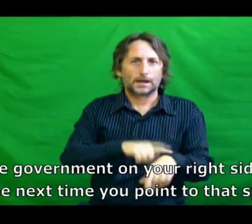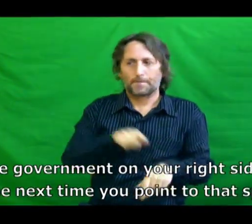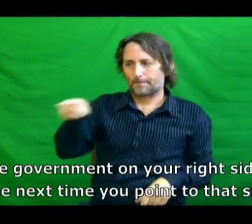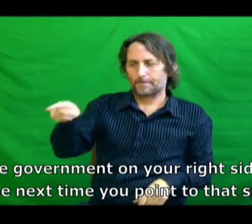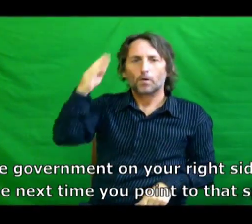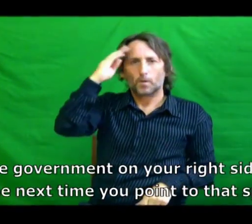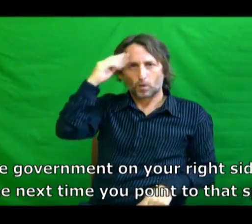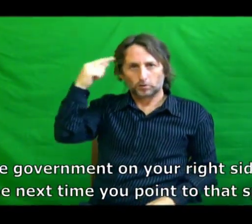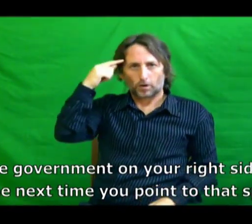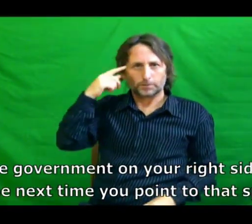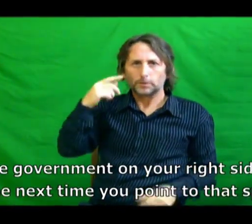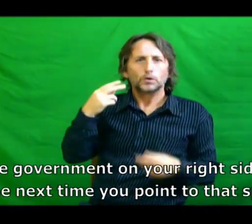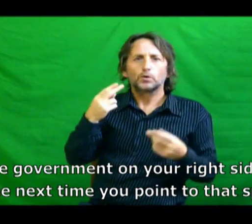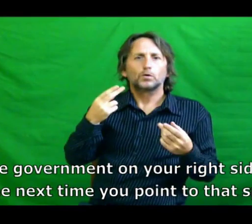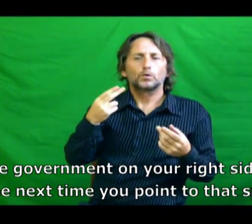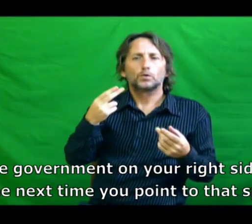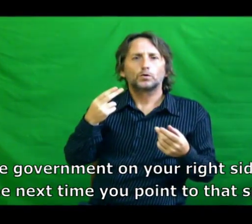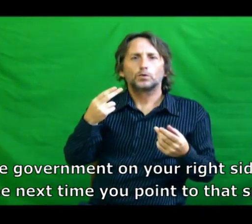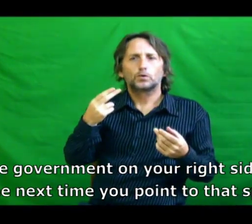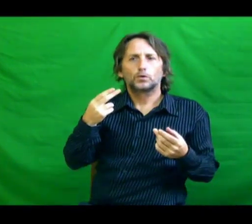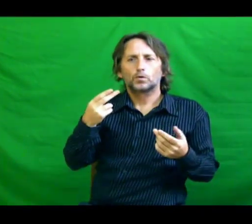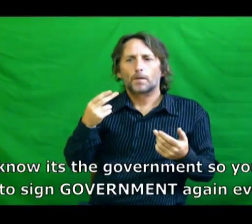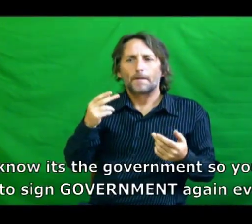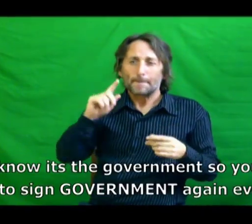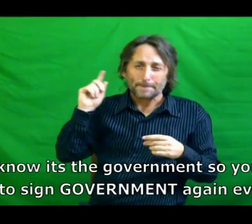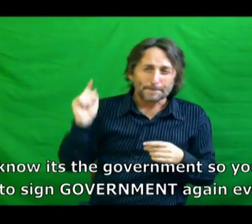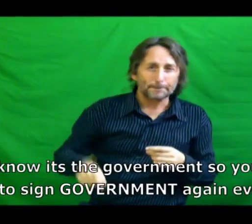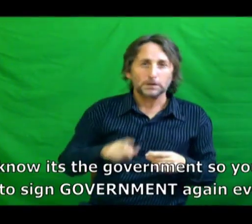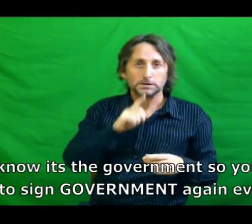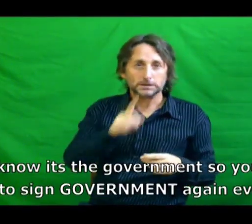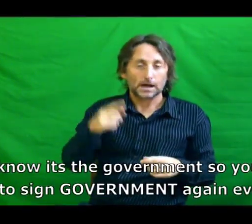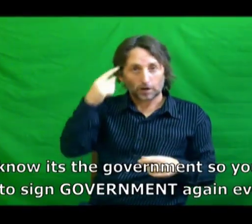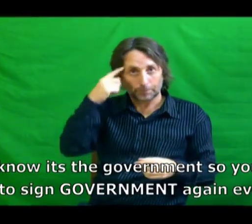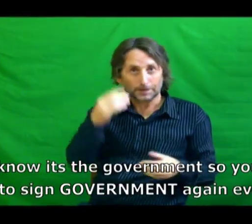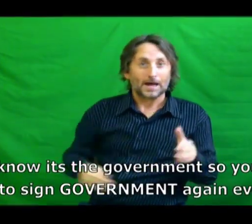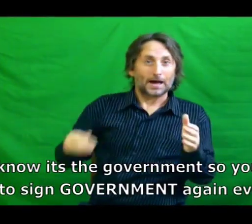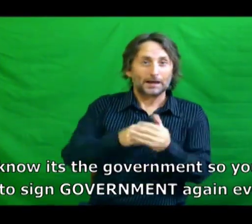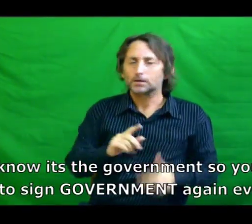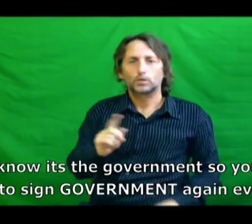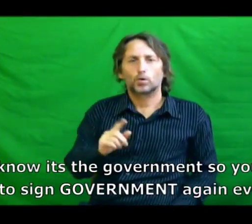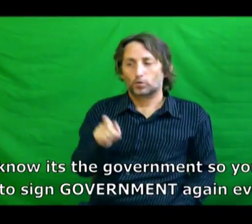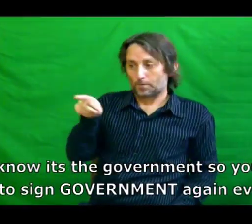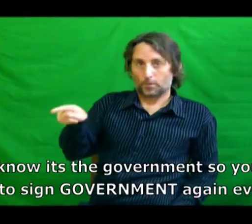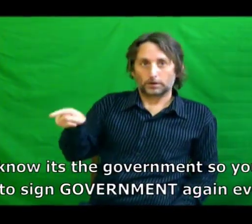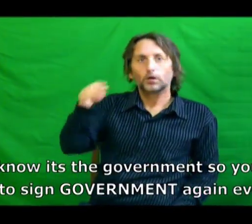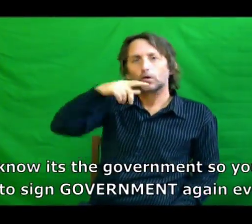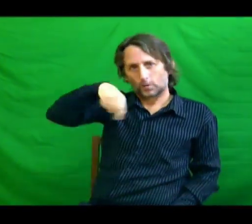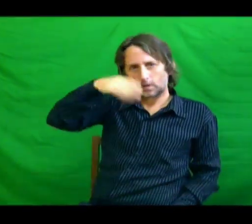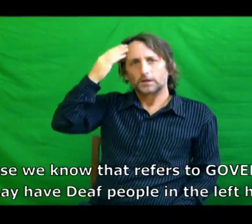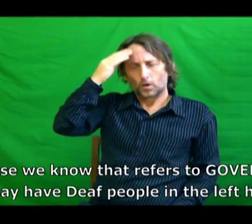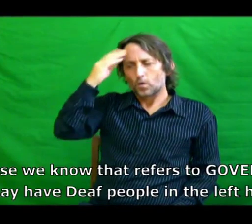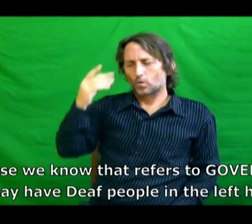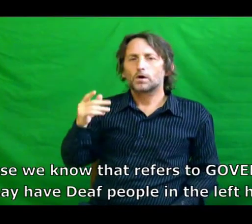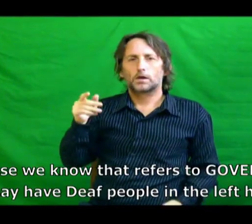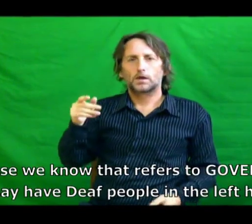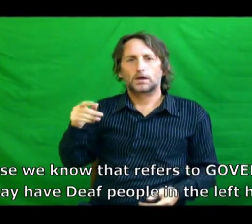space, we know it's the government. So you don't have to sign government again every time. We know that's the government. We may have